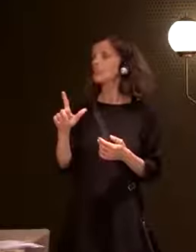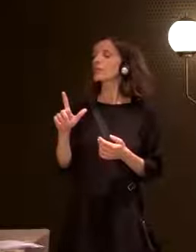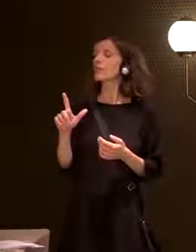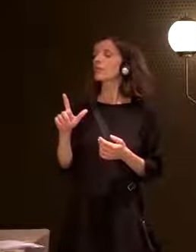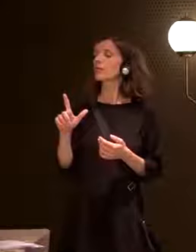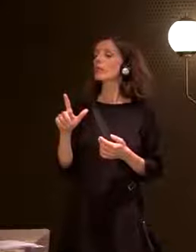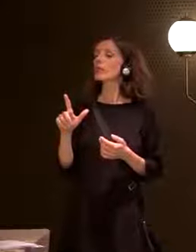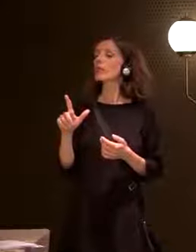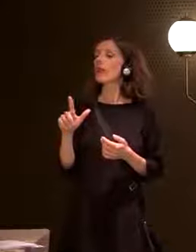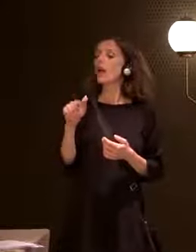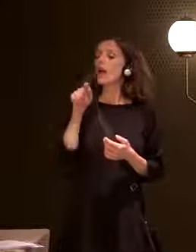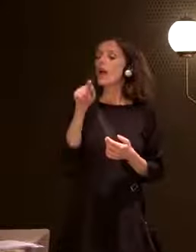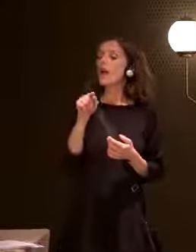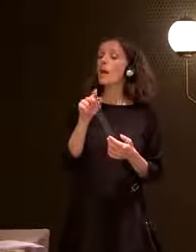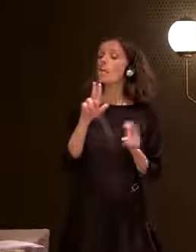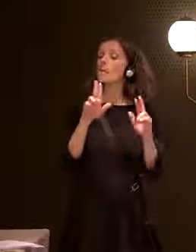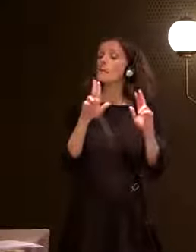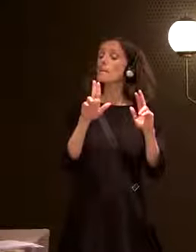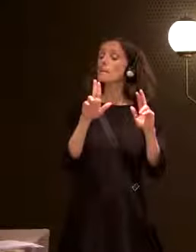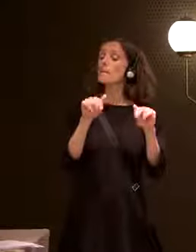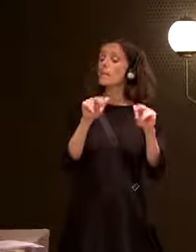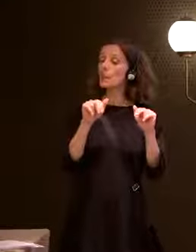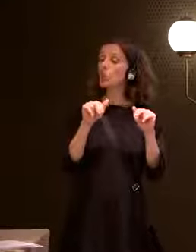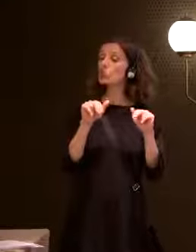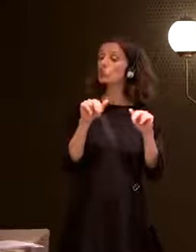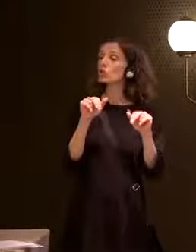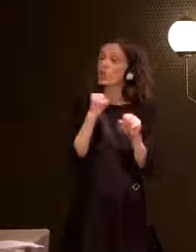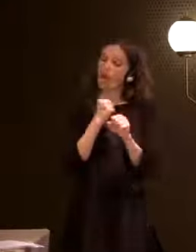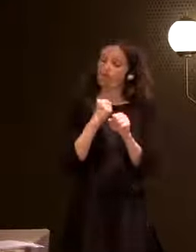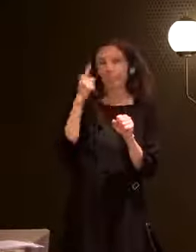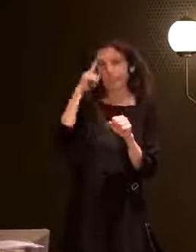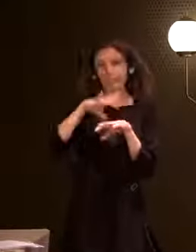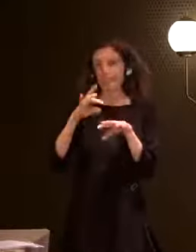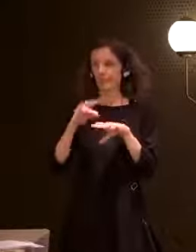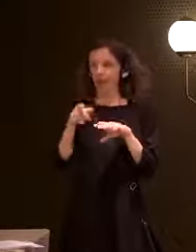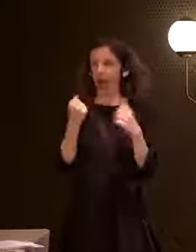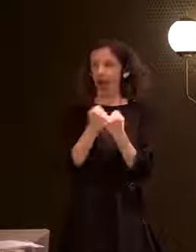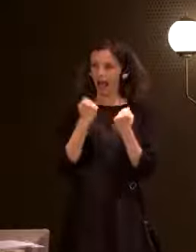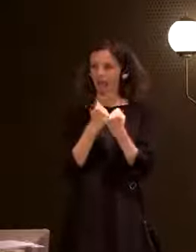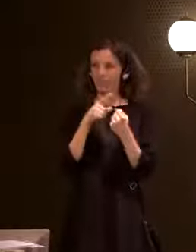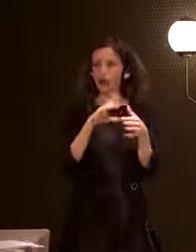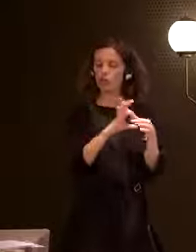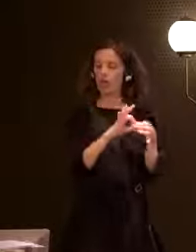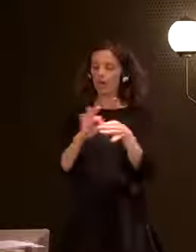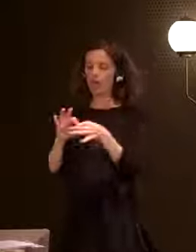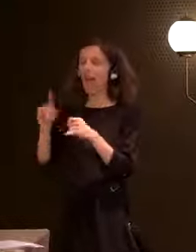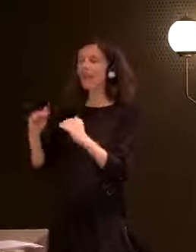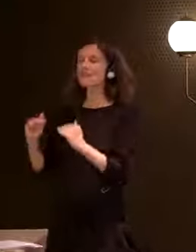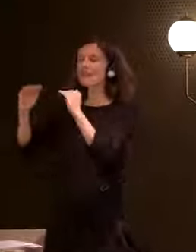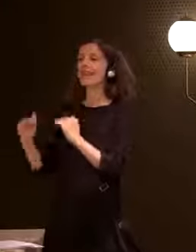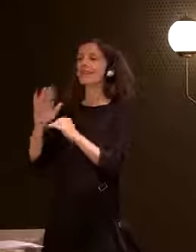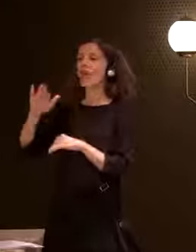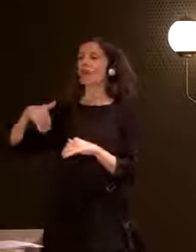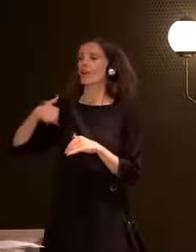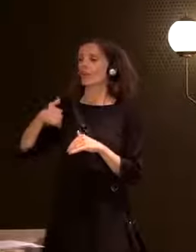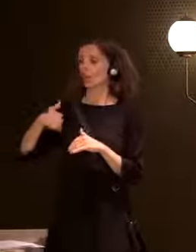students. Therefore, the engagement will be much greater by your students, and the motivation will be